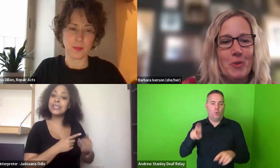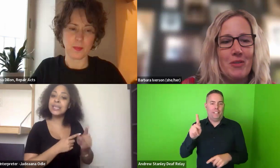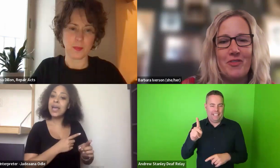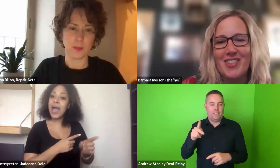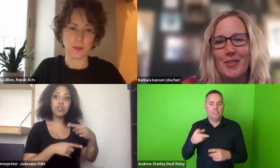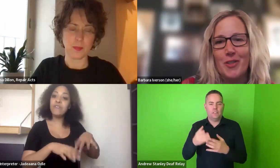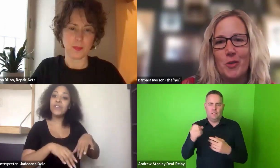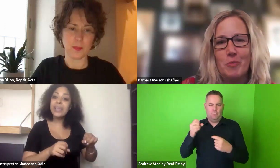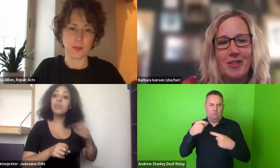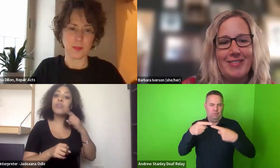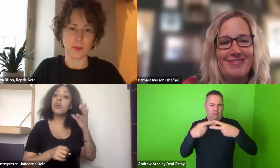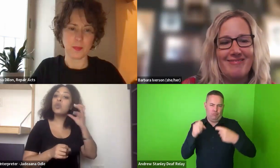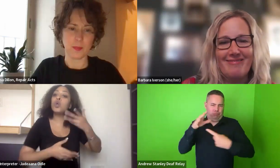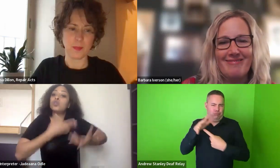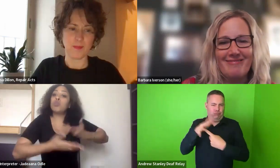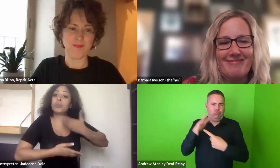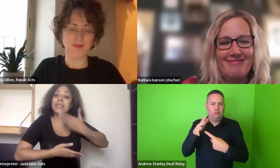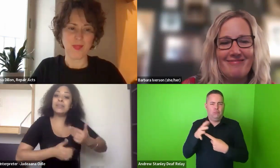start with a brief self-description.